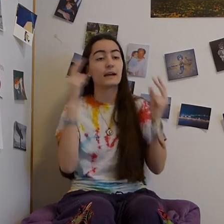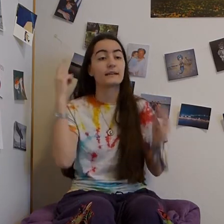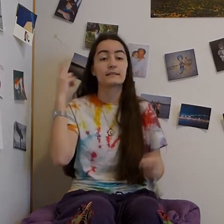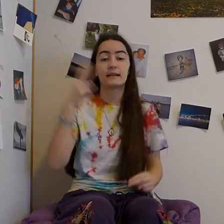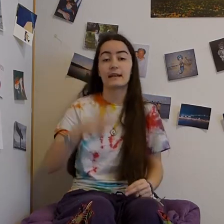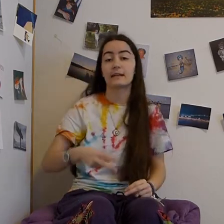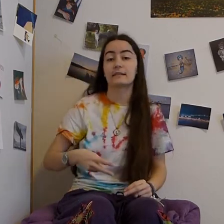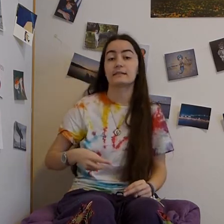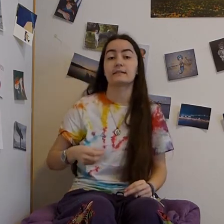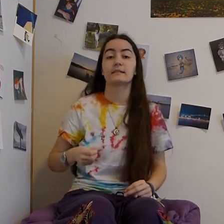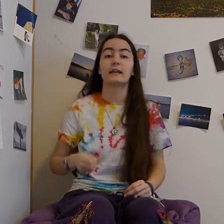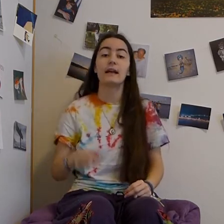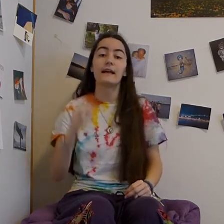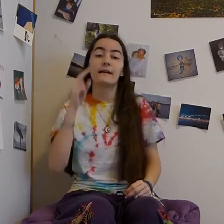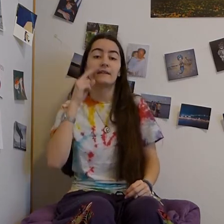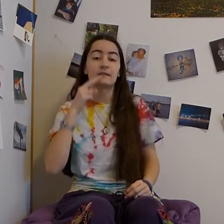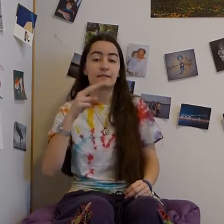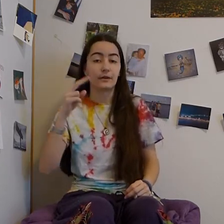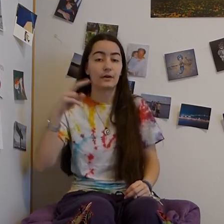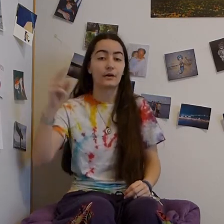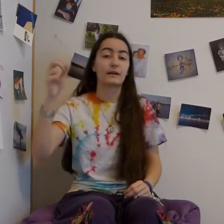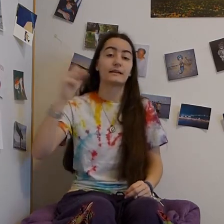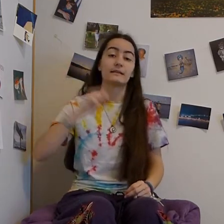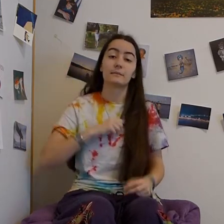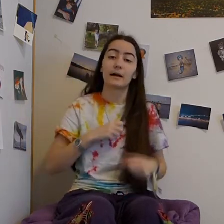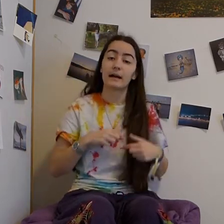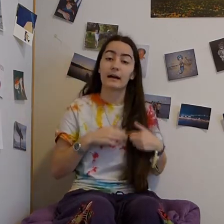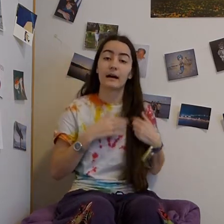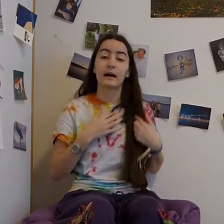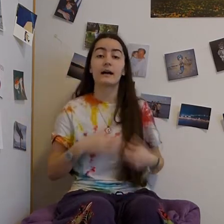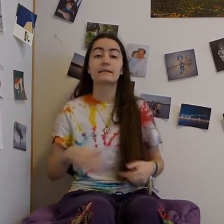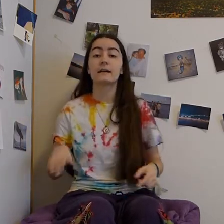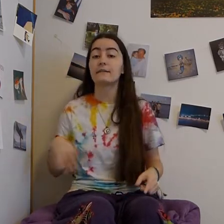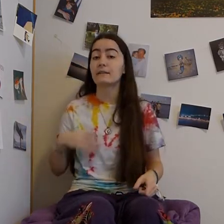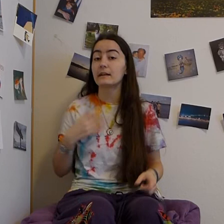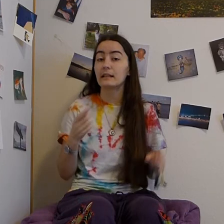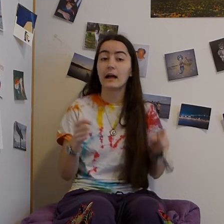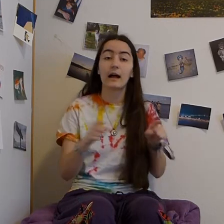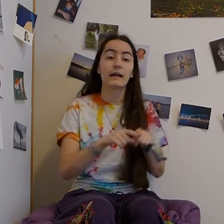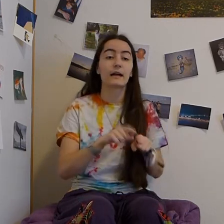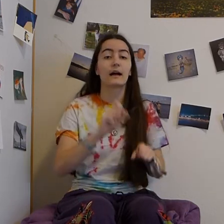bright again. There's a song in my heart, I feel like